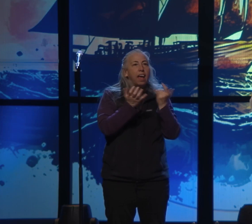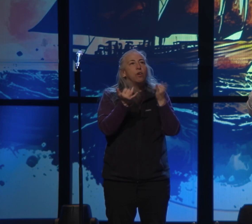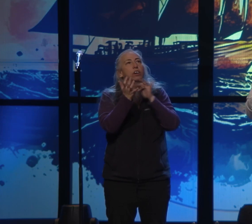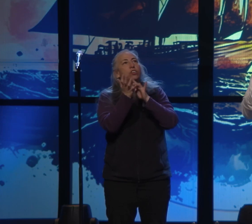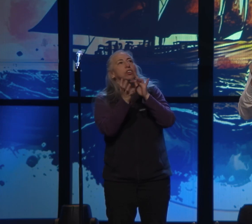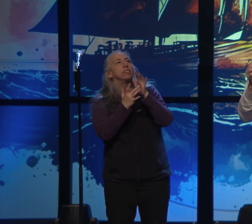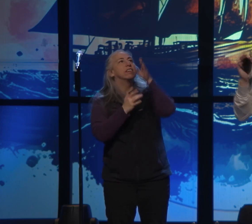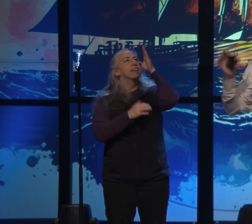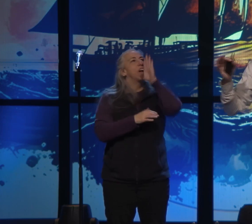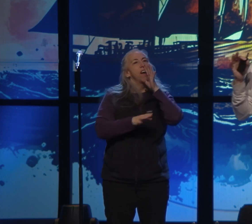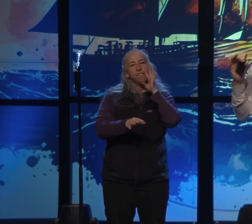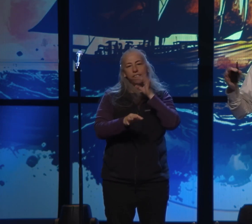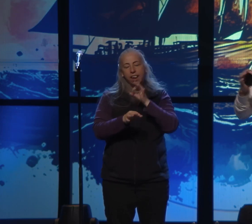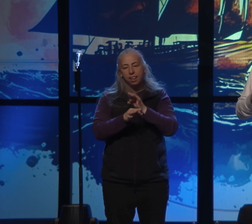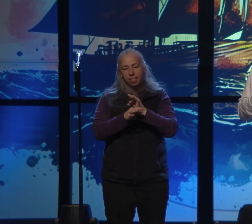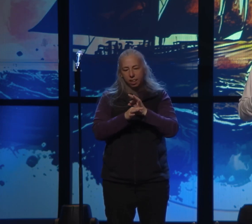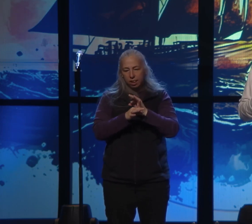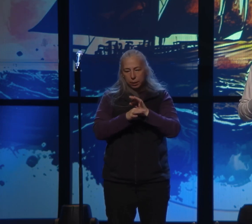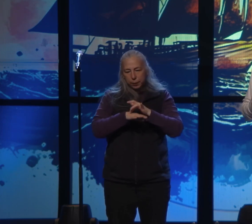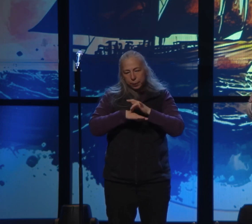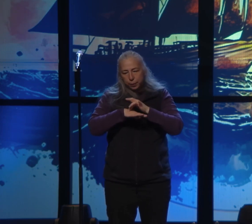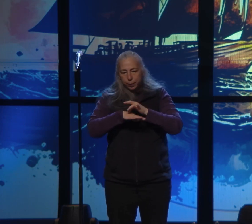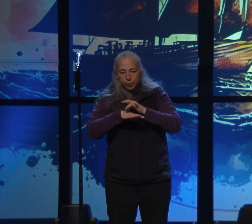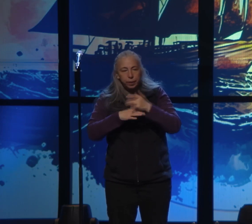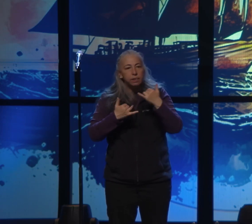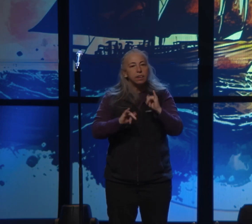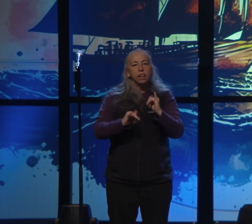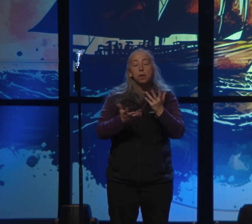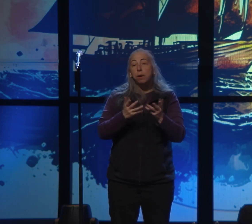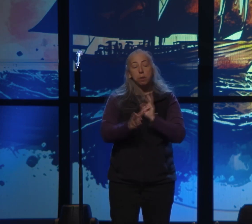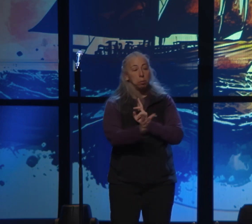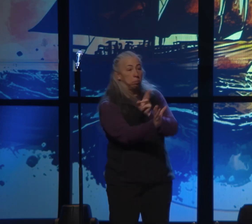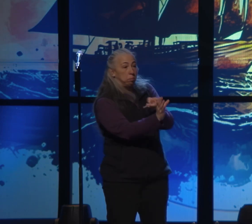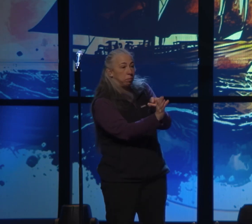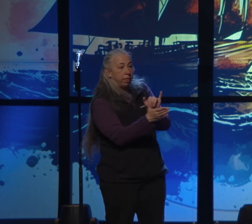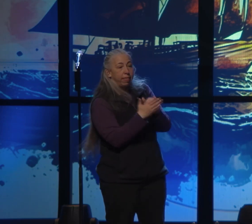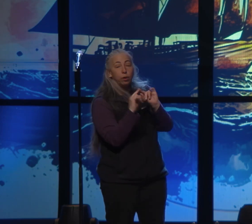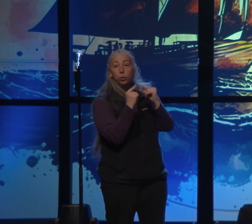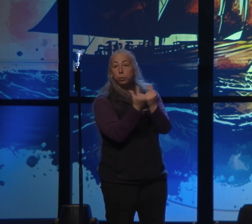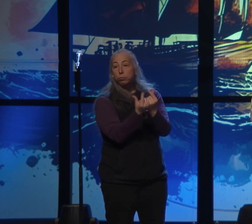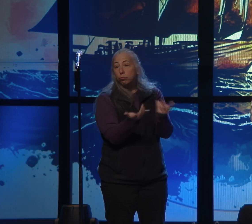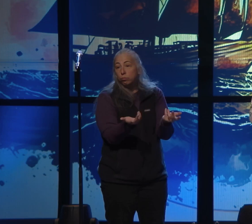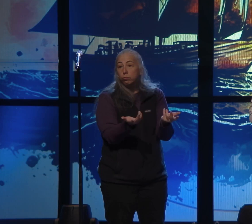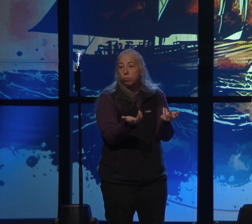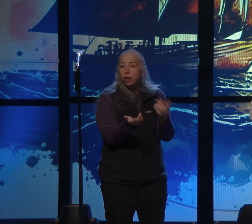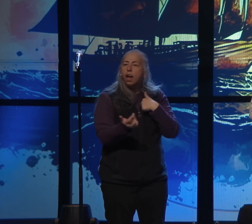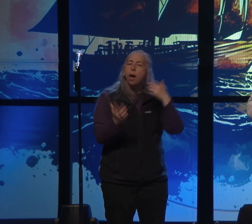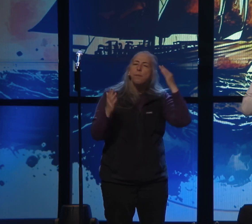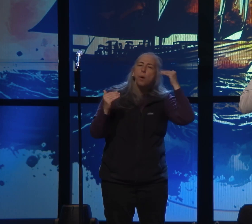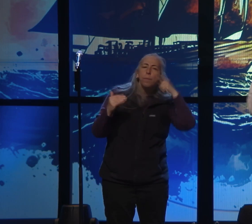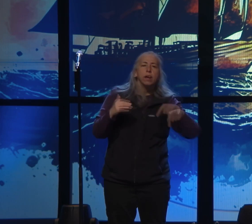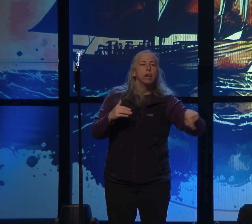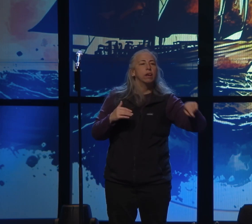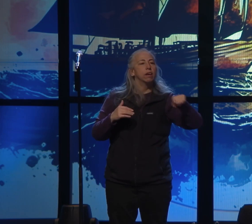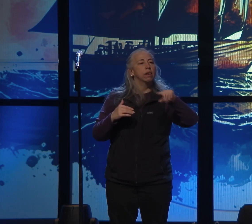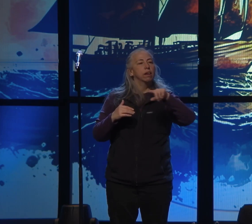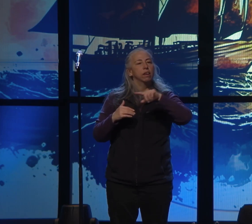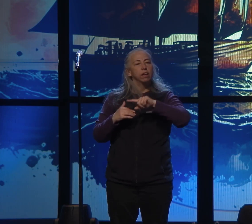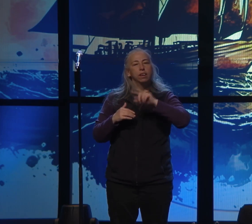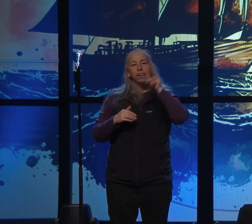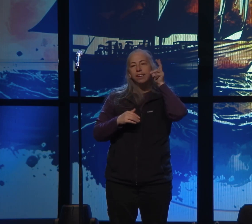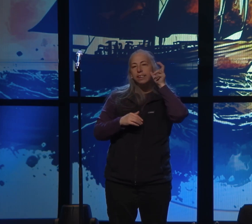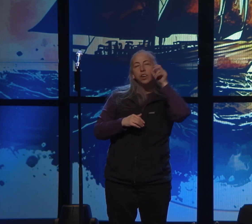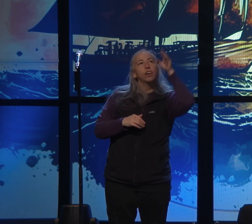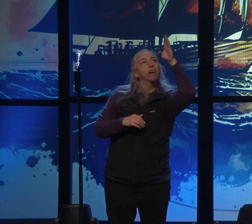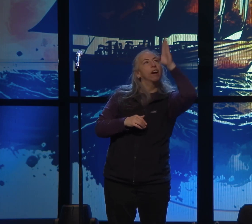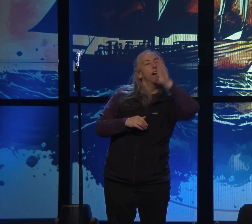God, faith and the Bible I can't give up on. So maybe jump into that conversation group. I hope that all of us are hearing God whisper